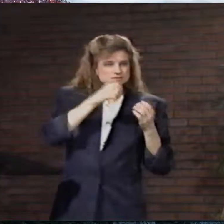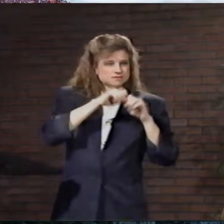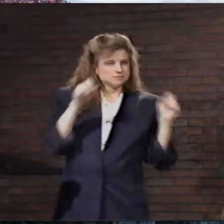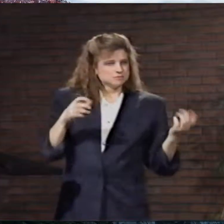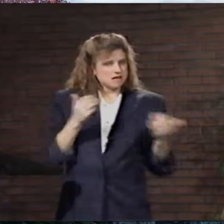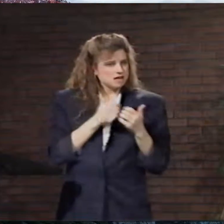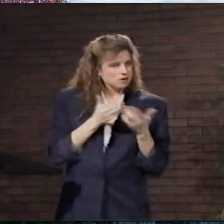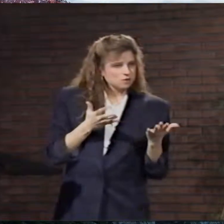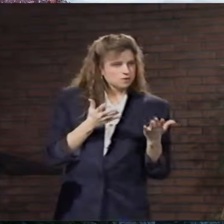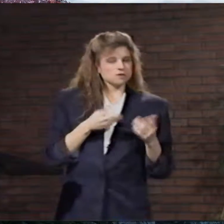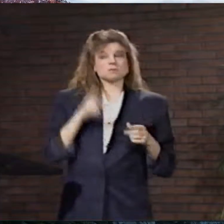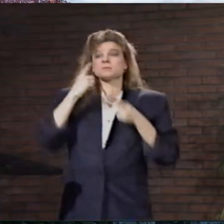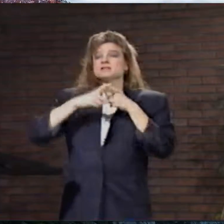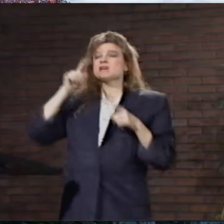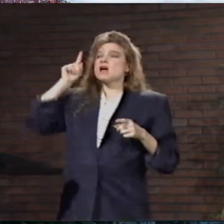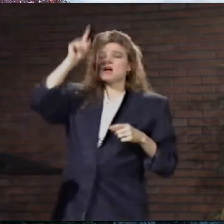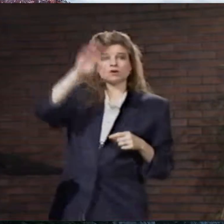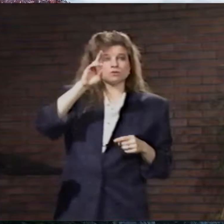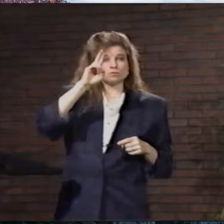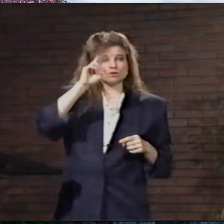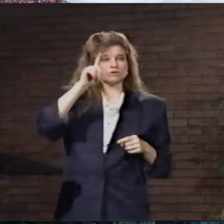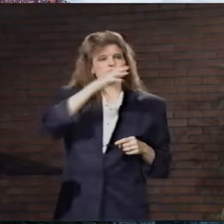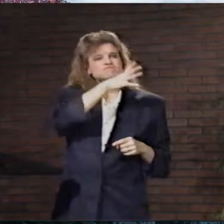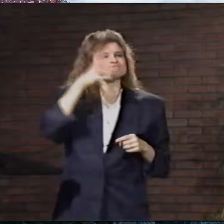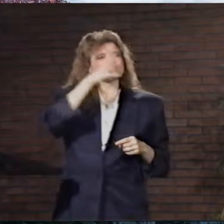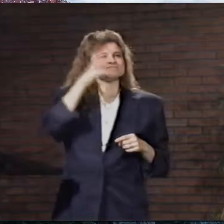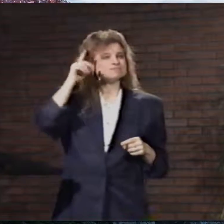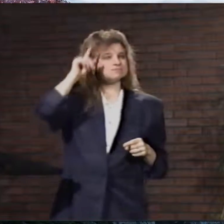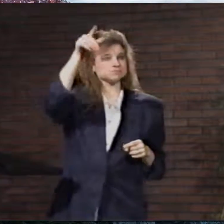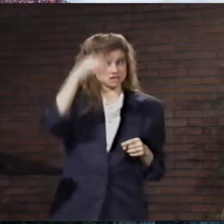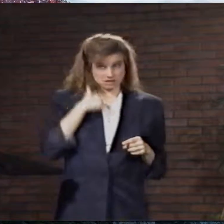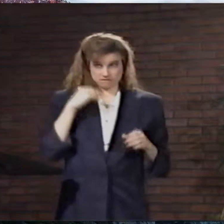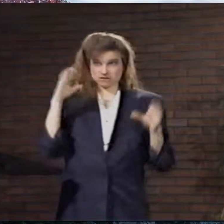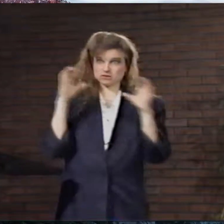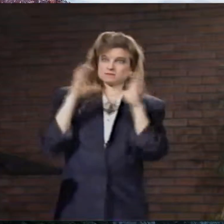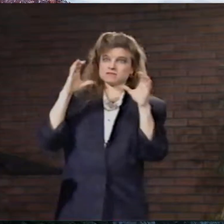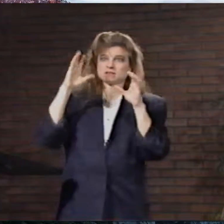There are various certifications, and it's hard to tell which one is better than the other.